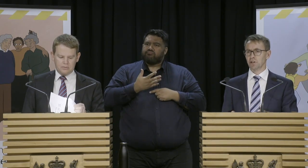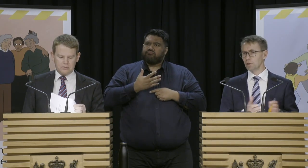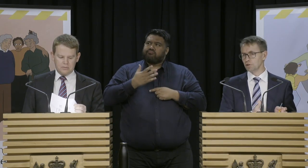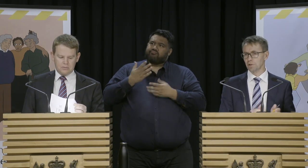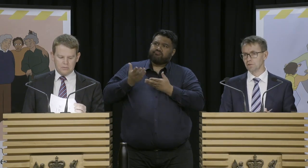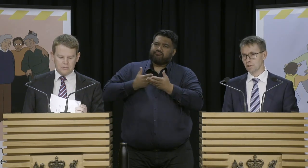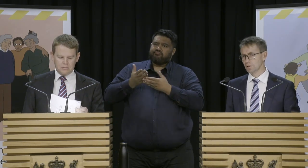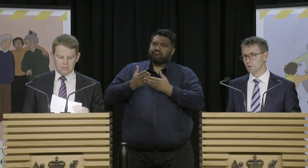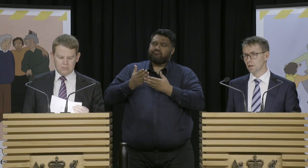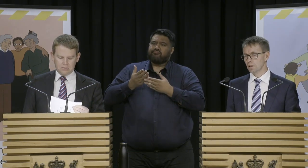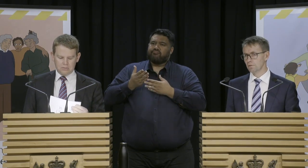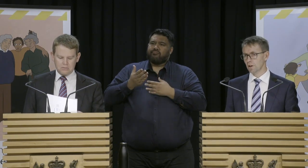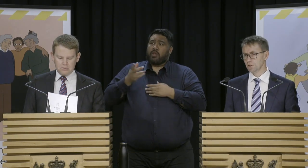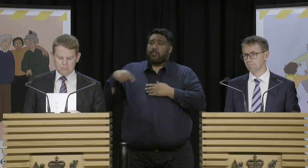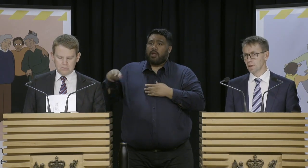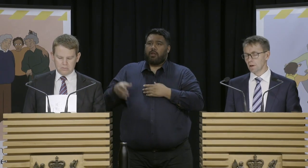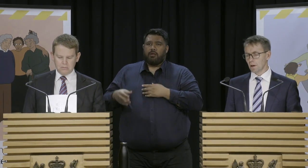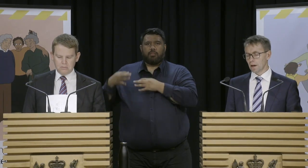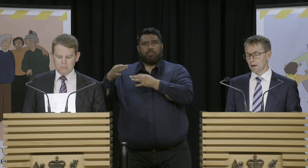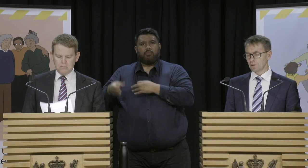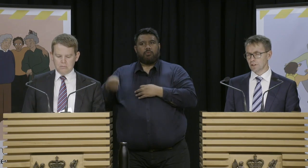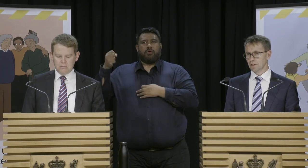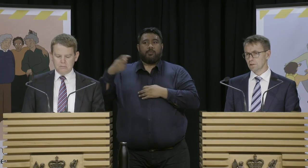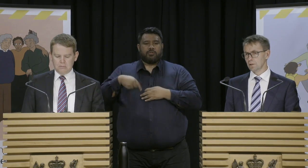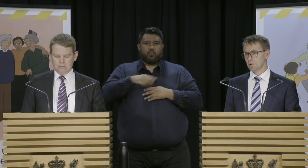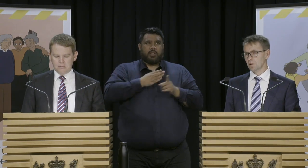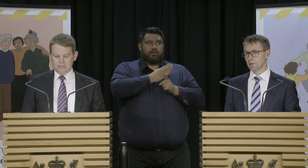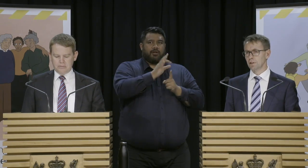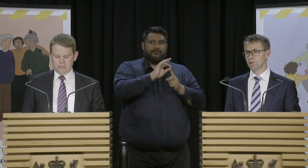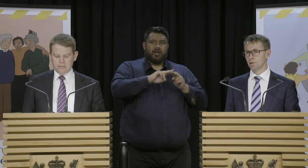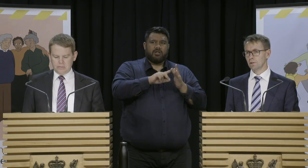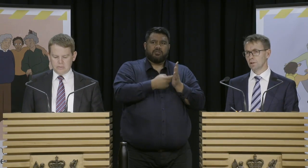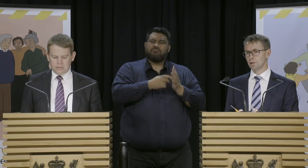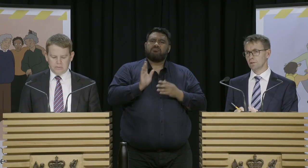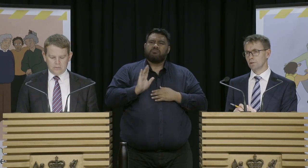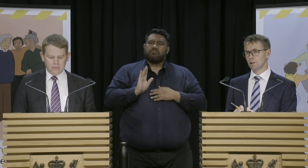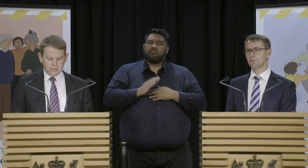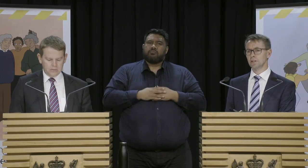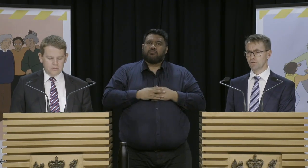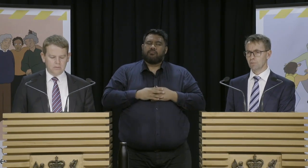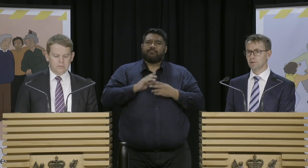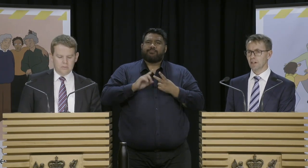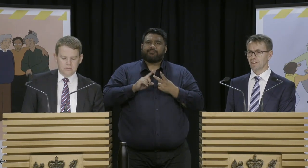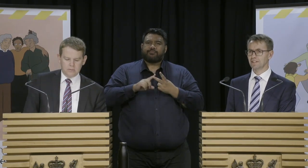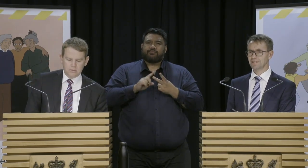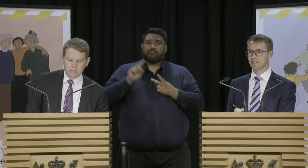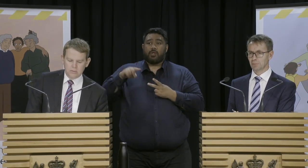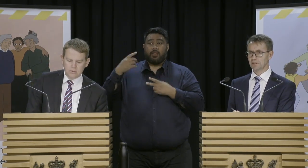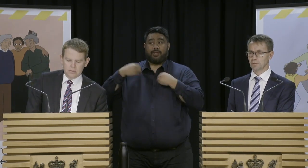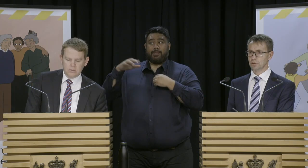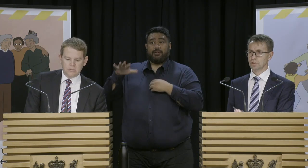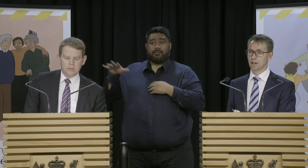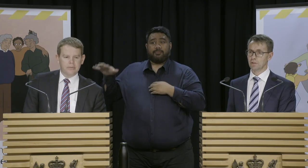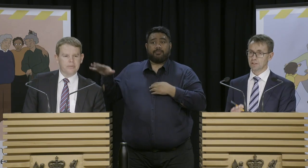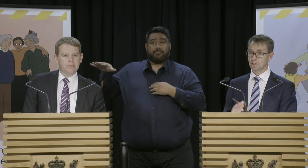a go slow because we've chosen Pfizer. The second comment here is that the deliveries from those other